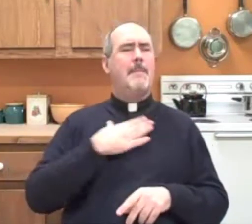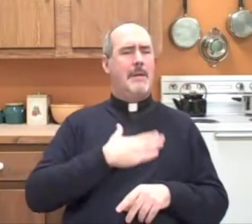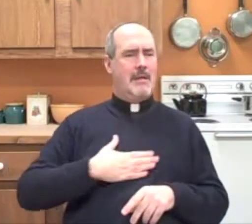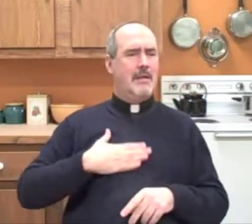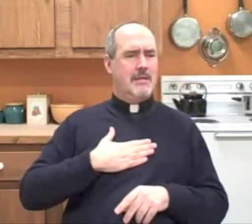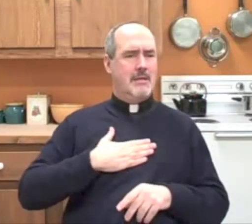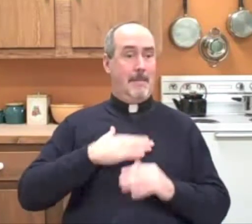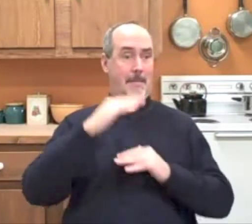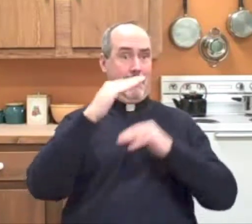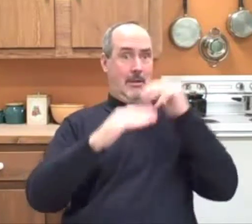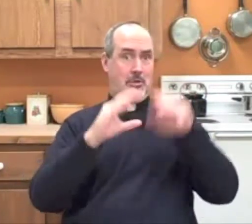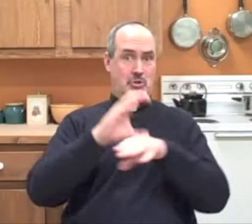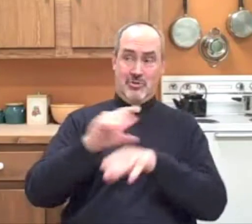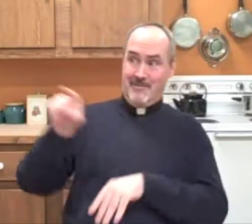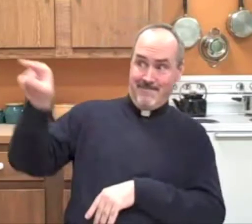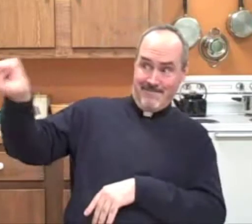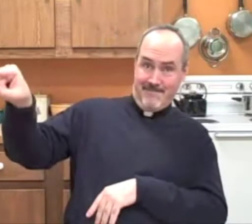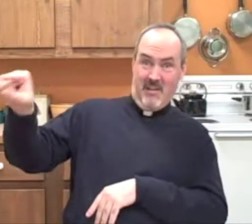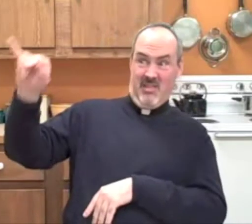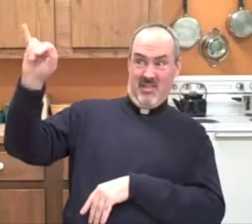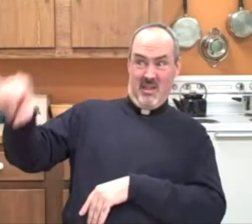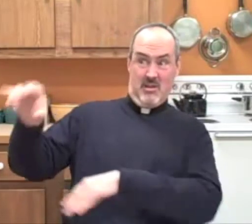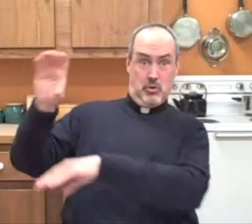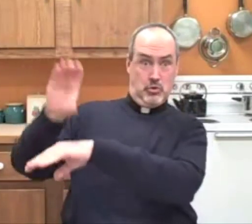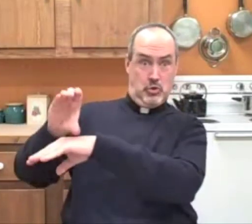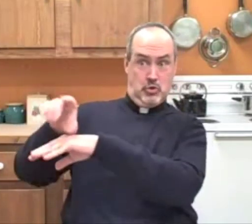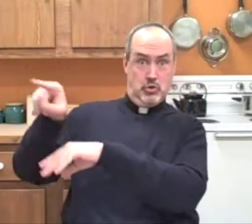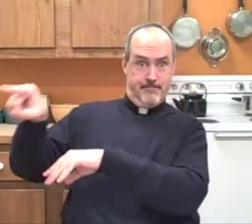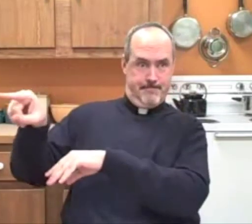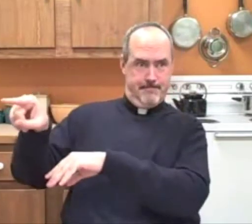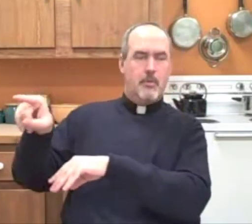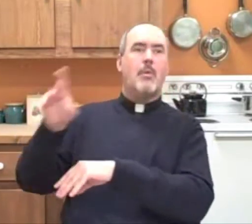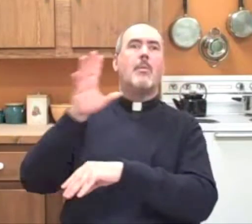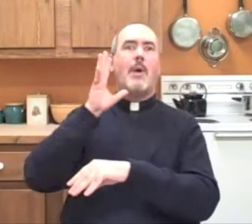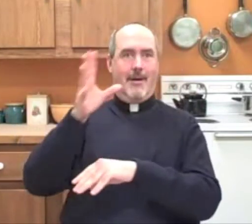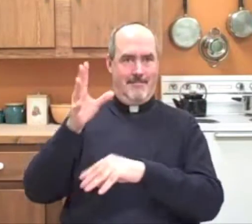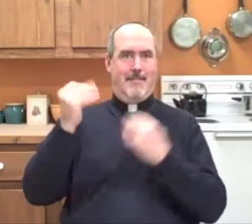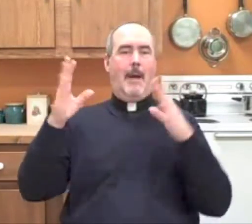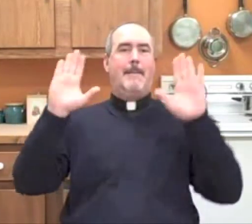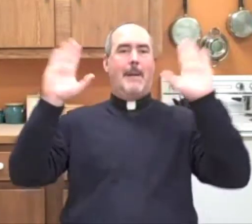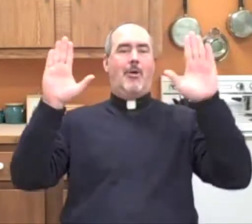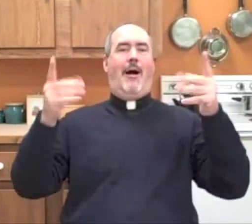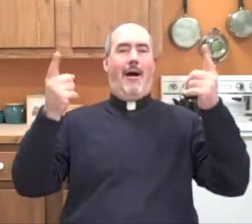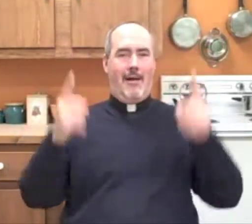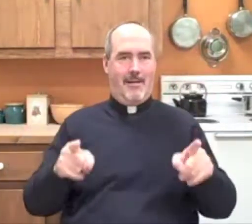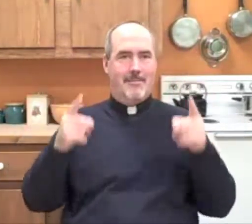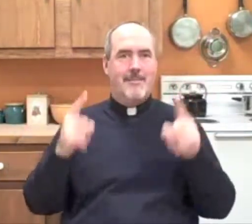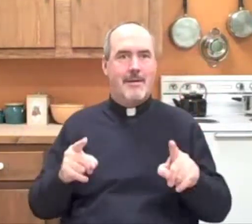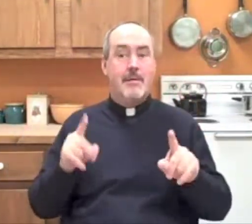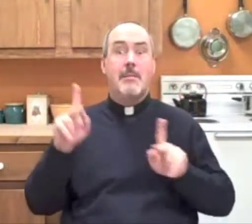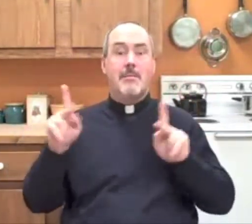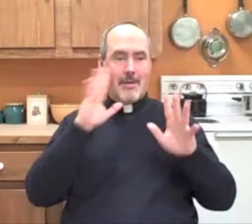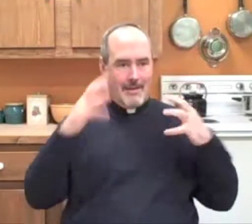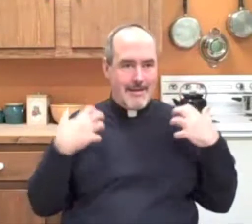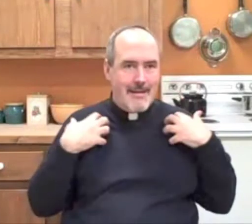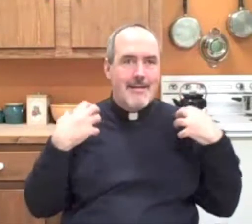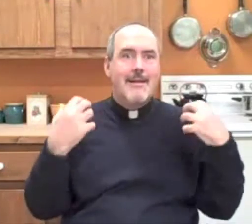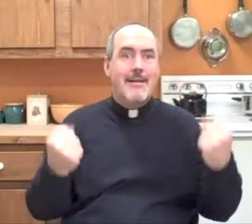church right over there. And that if people build that church, that many miracles and healings will happen.